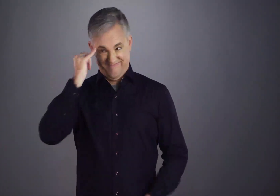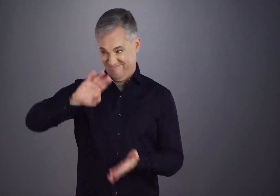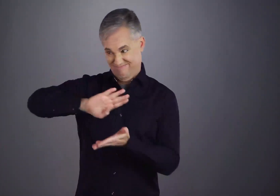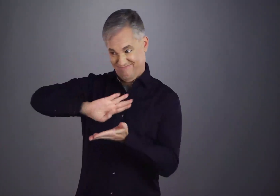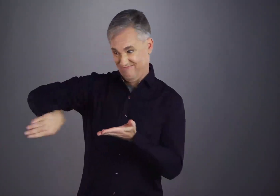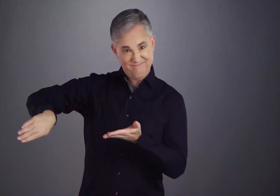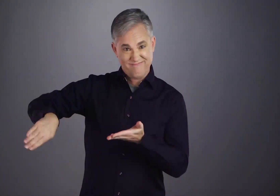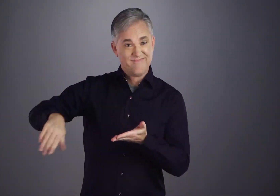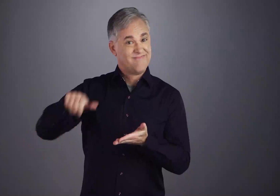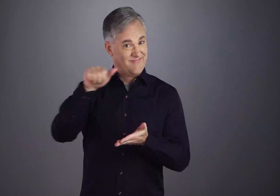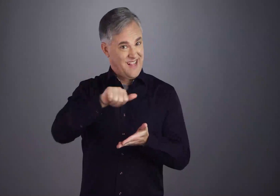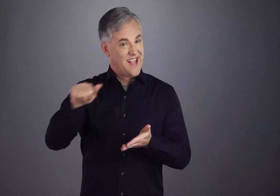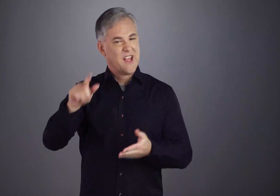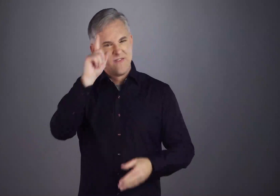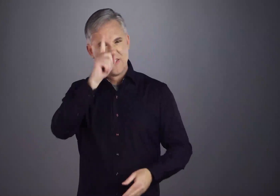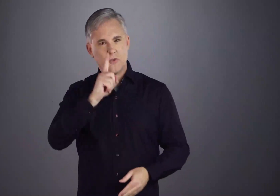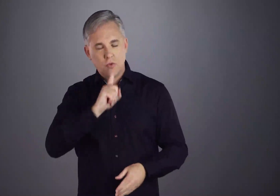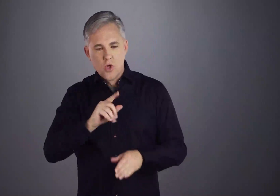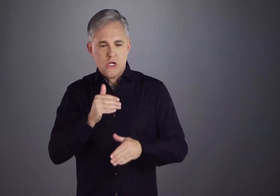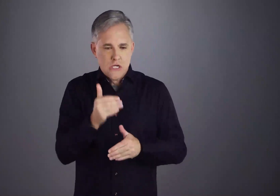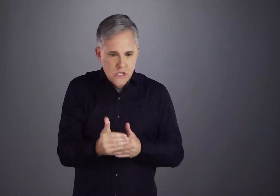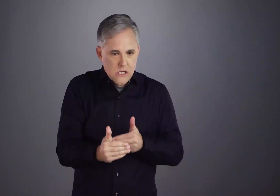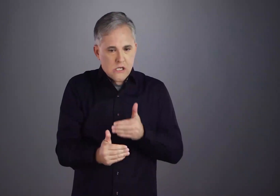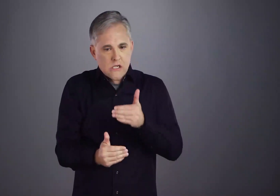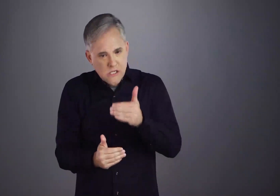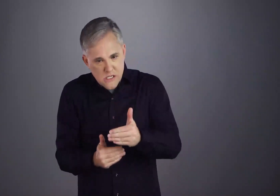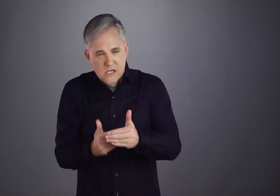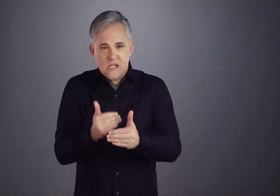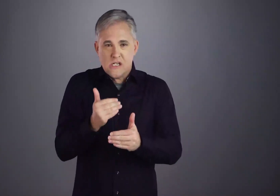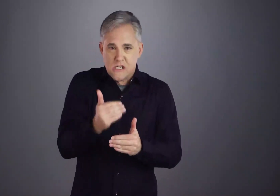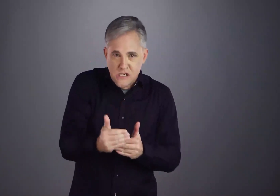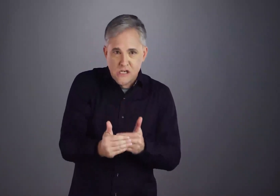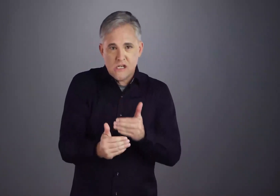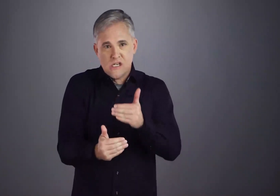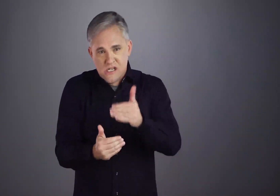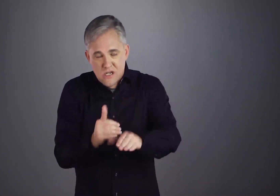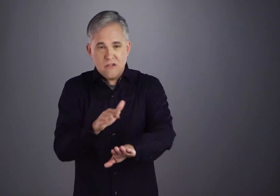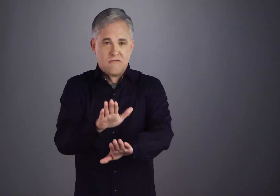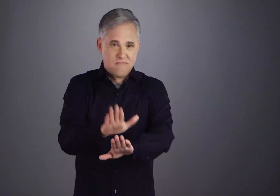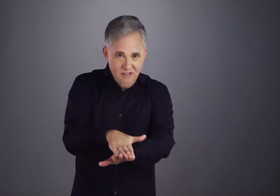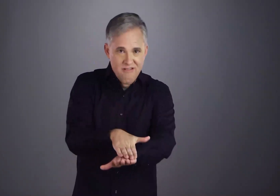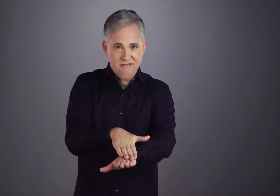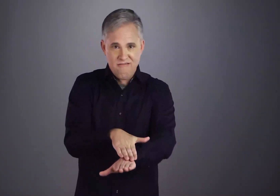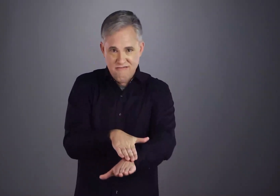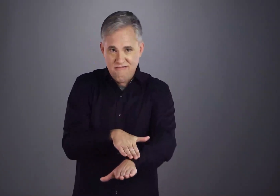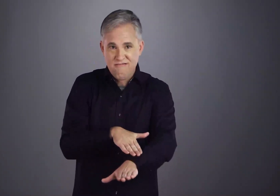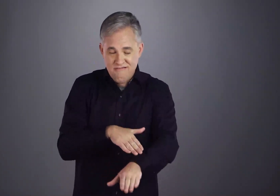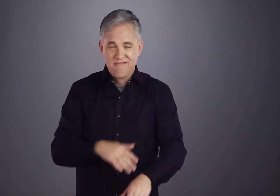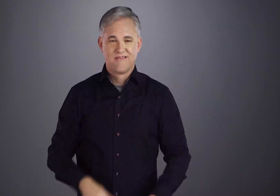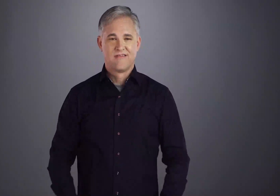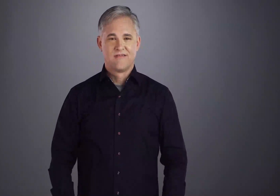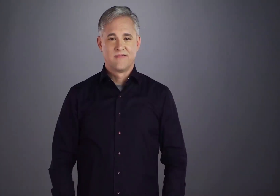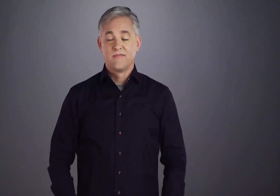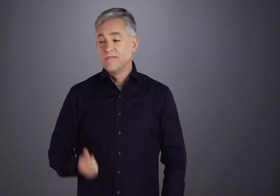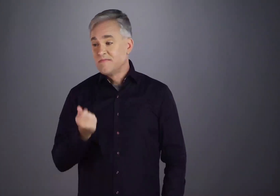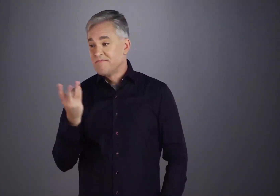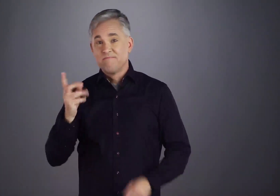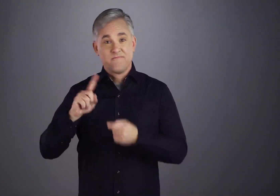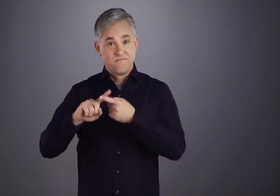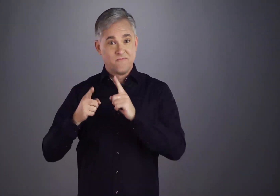Without such support, AA could have made only the slowest progress. Some of the recommendations of AA's early medical